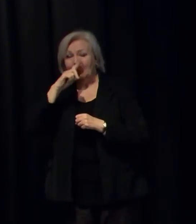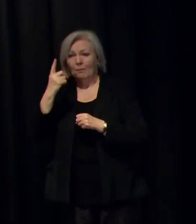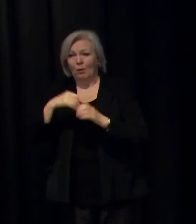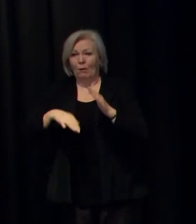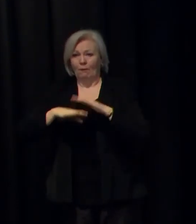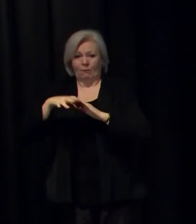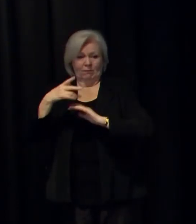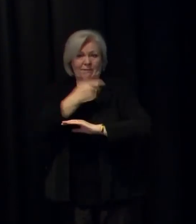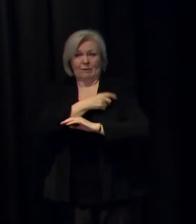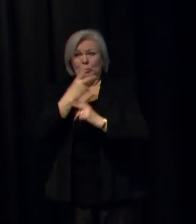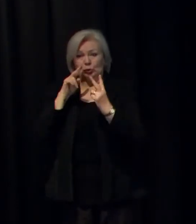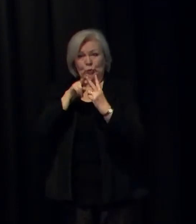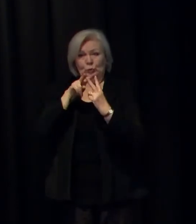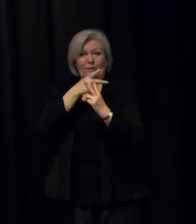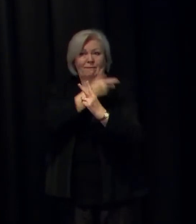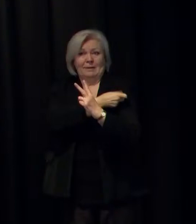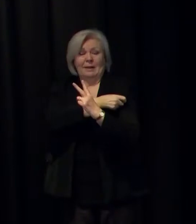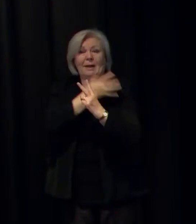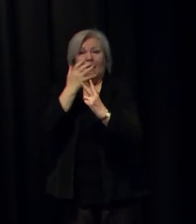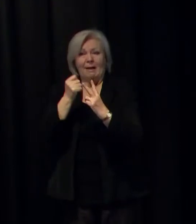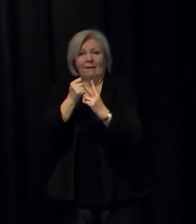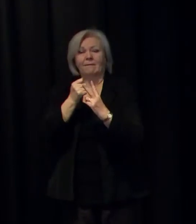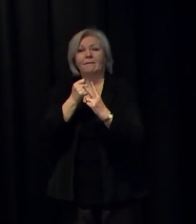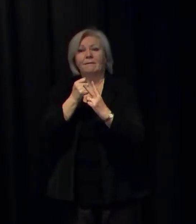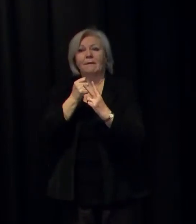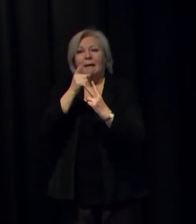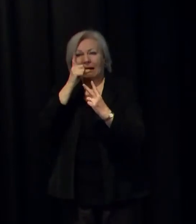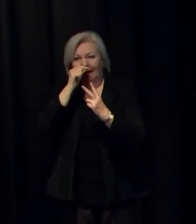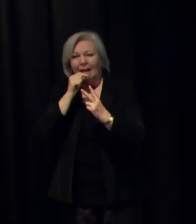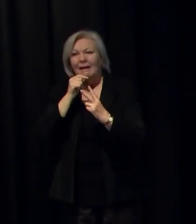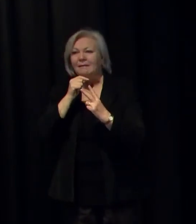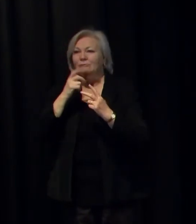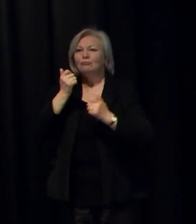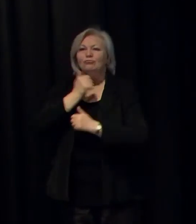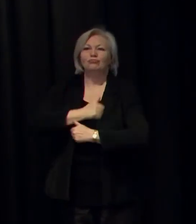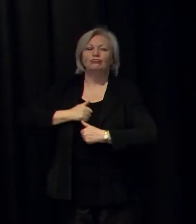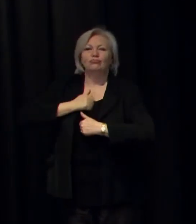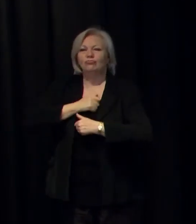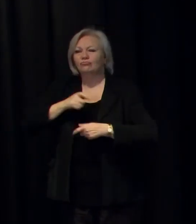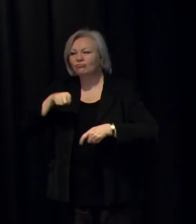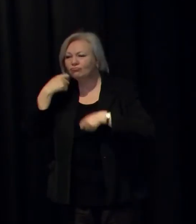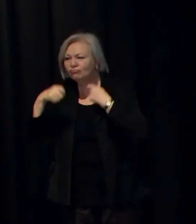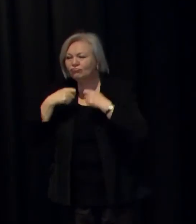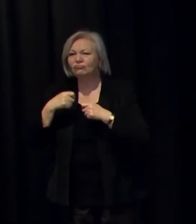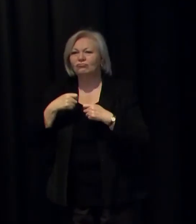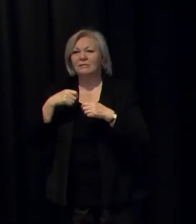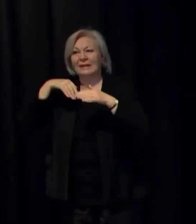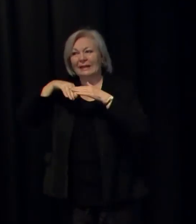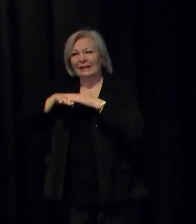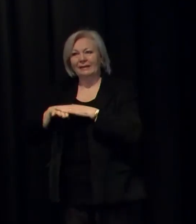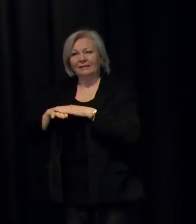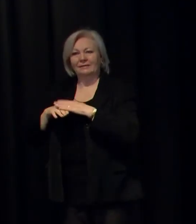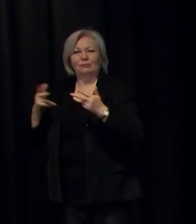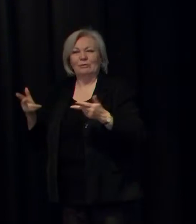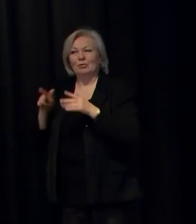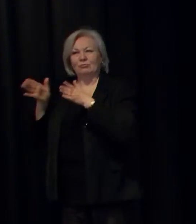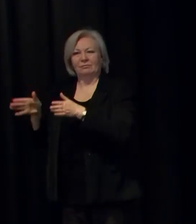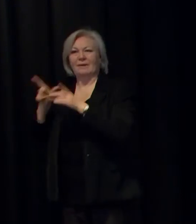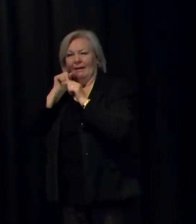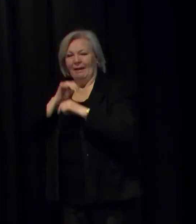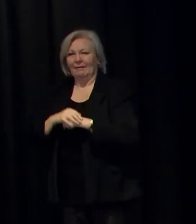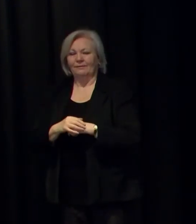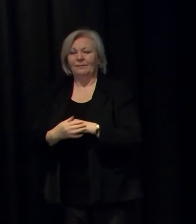fully vaccinated will be able to have that experience. They'll be able to eat and drink inside, plus